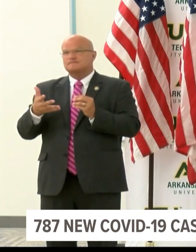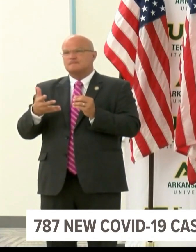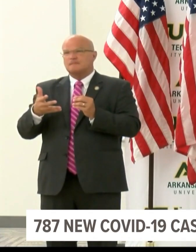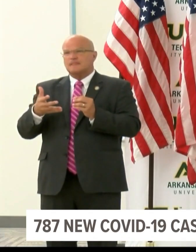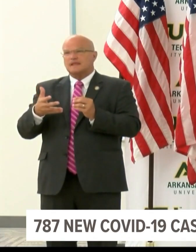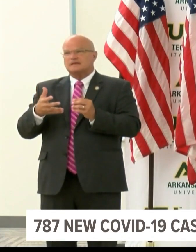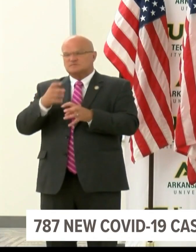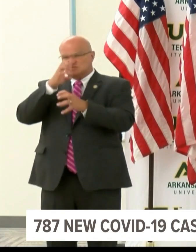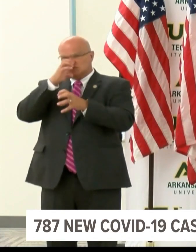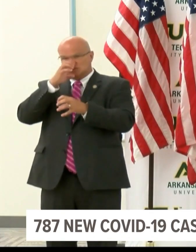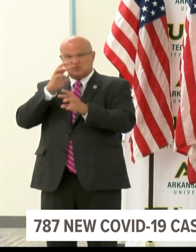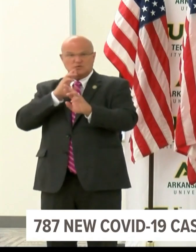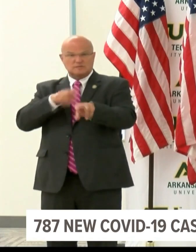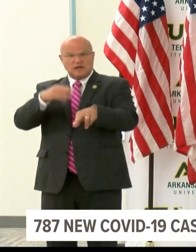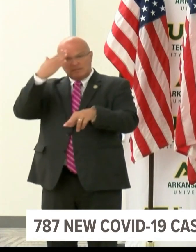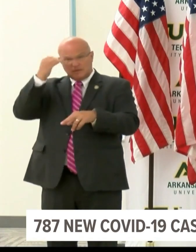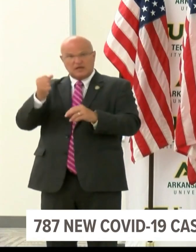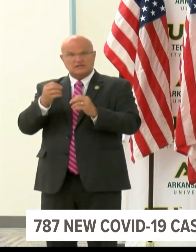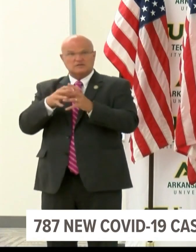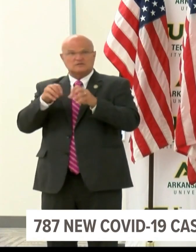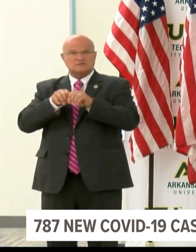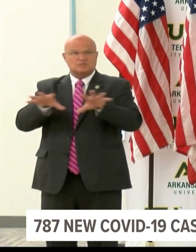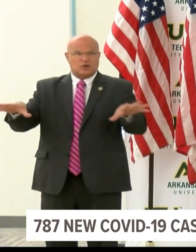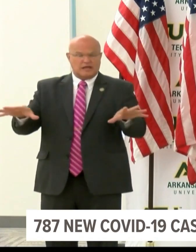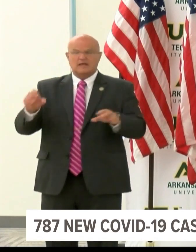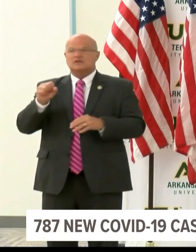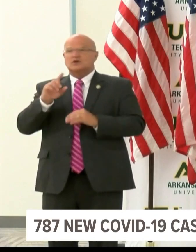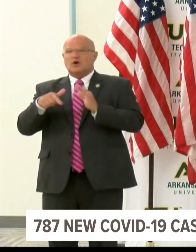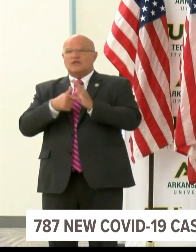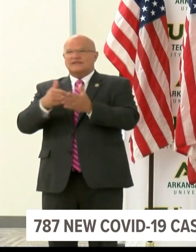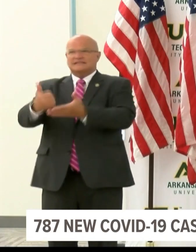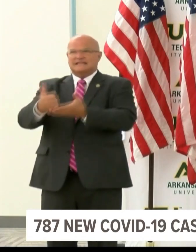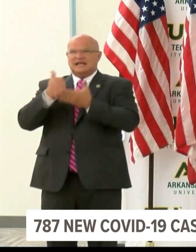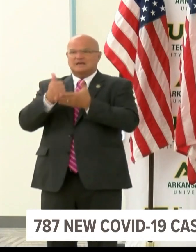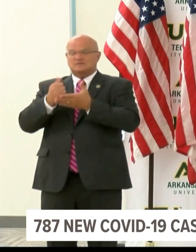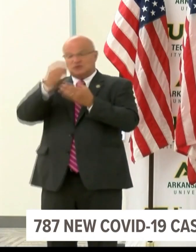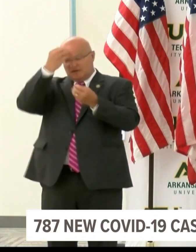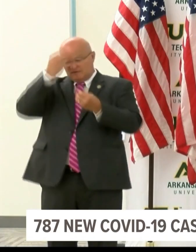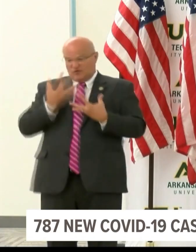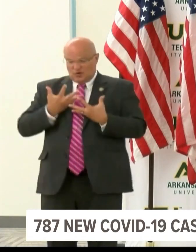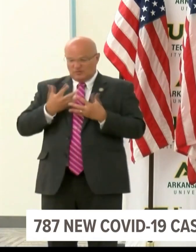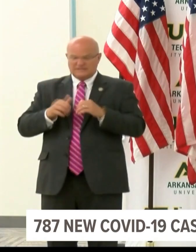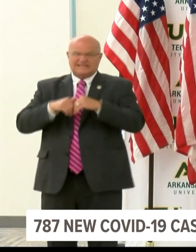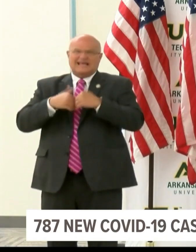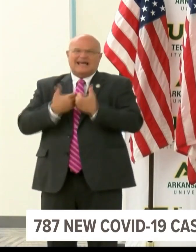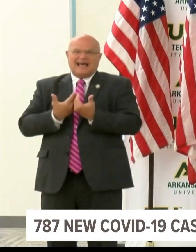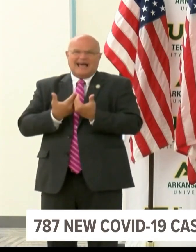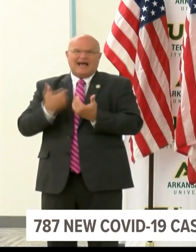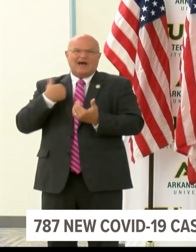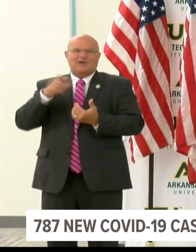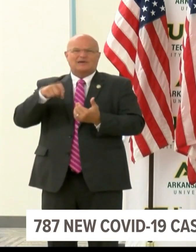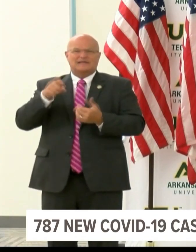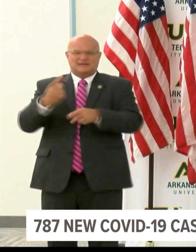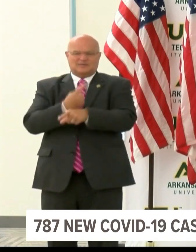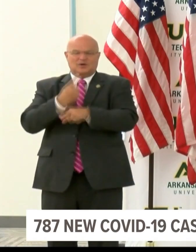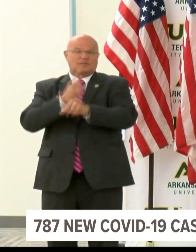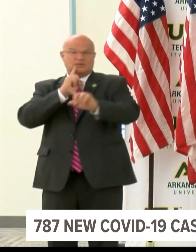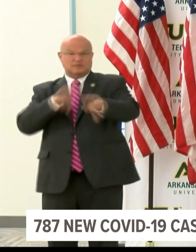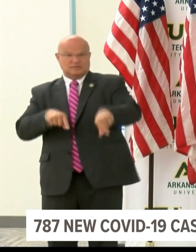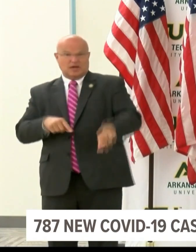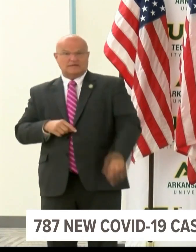strenuous response because there's a greater spread. So this helps to inform us as to how we should properly